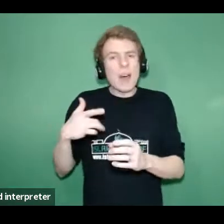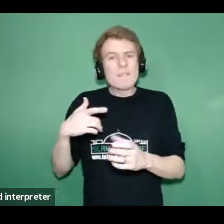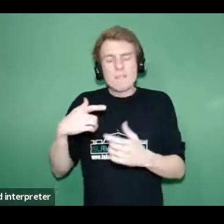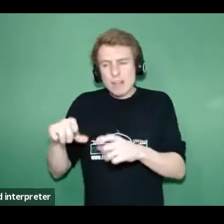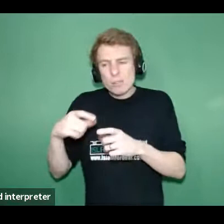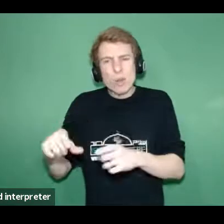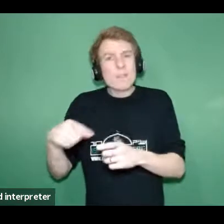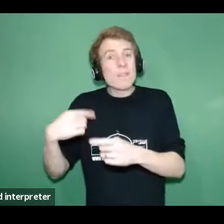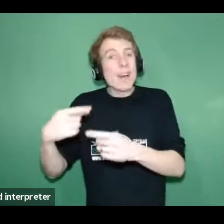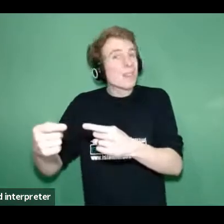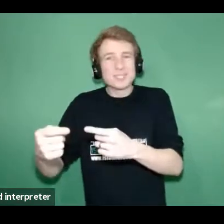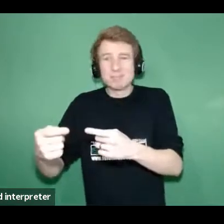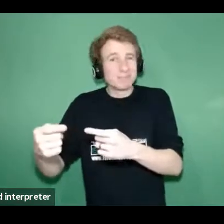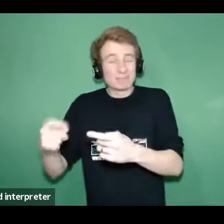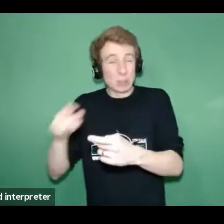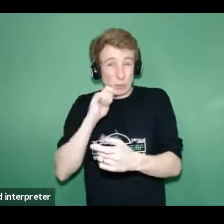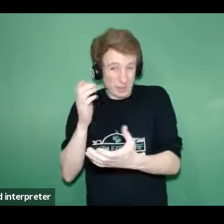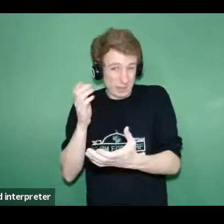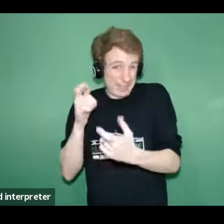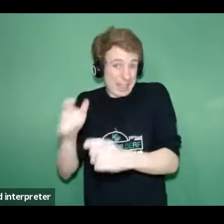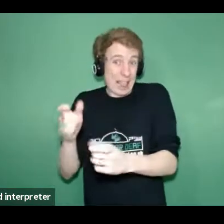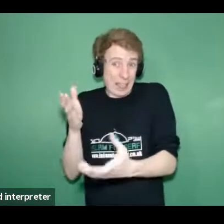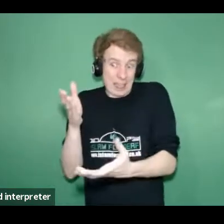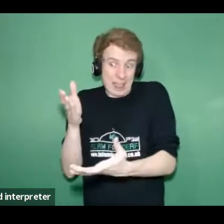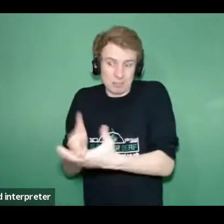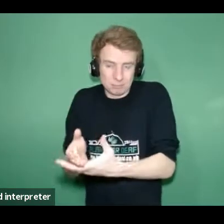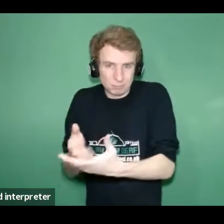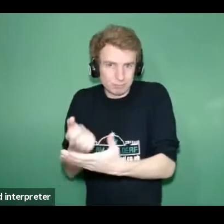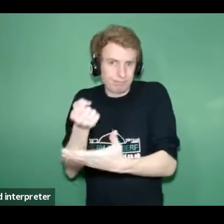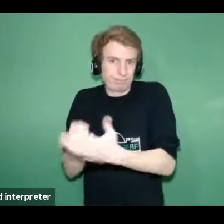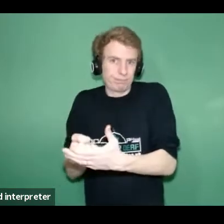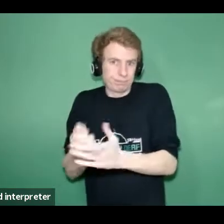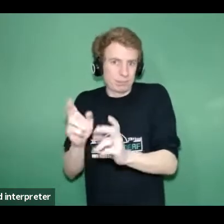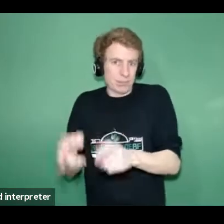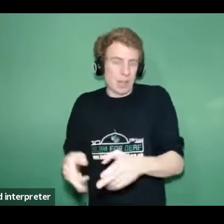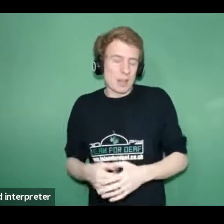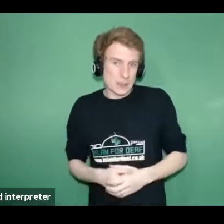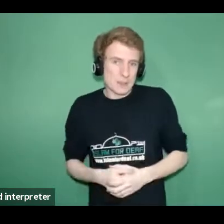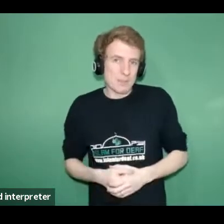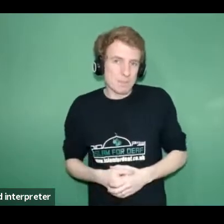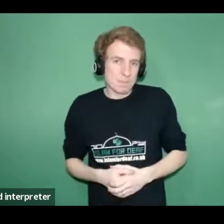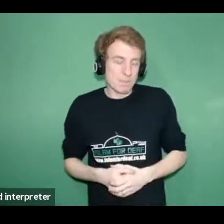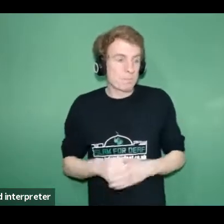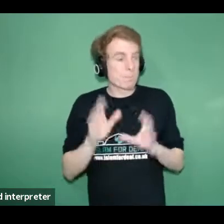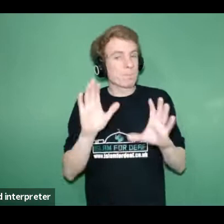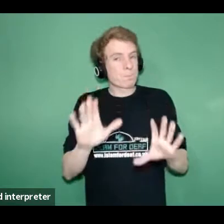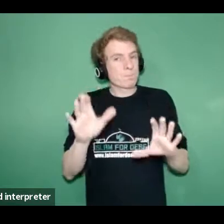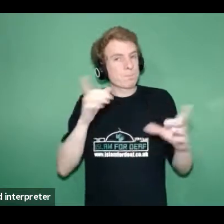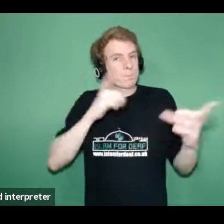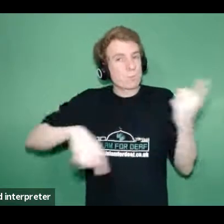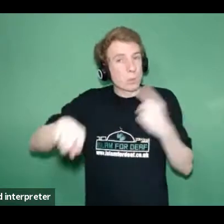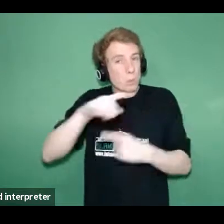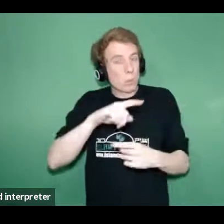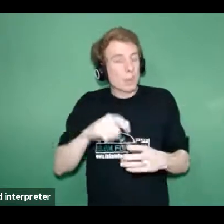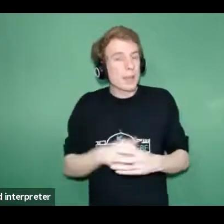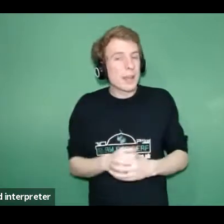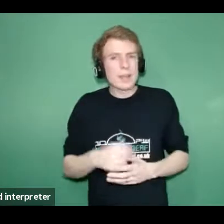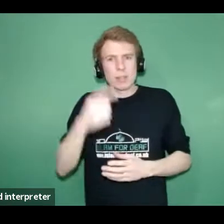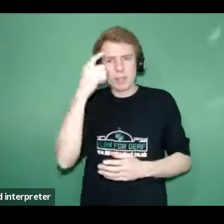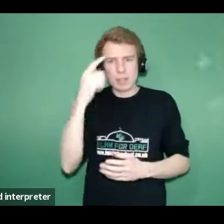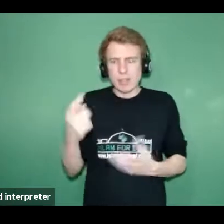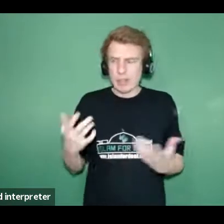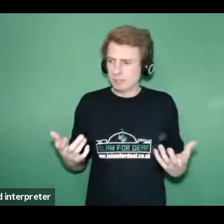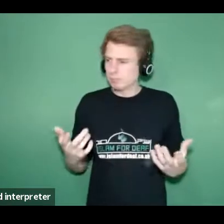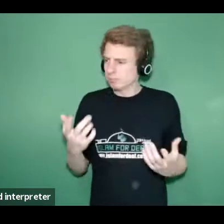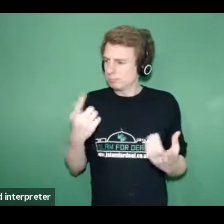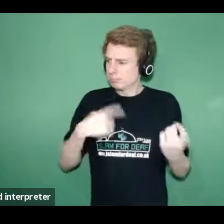Allah has ordered us to act, this is something which will allow us and enable us to be well and to be good not